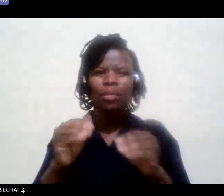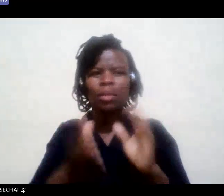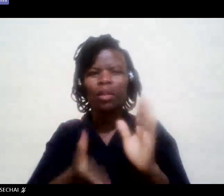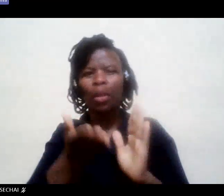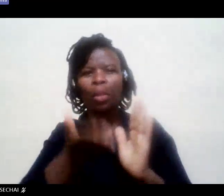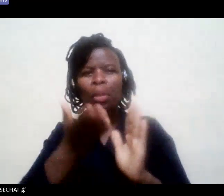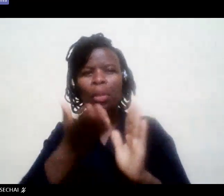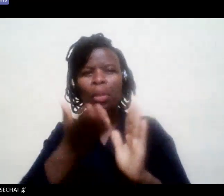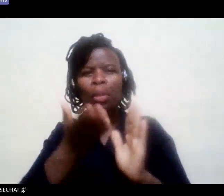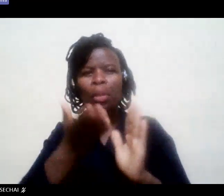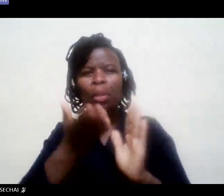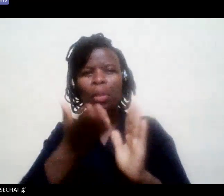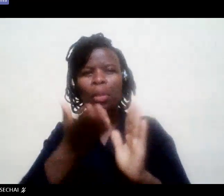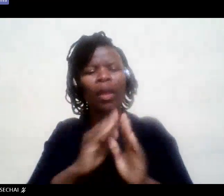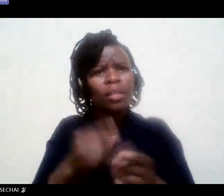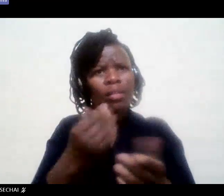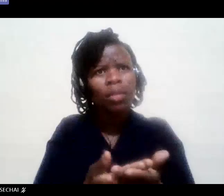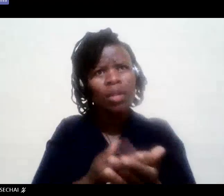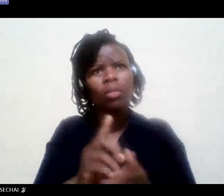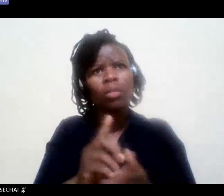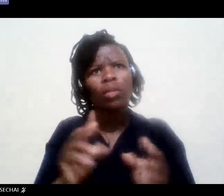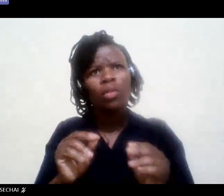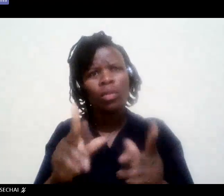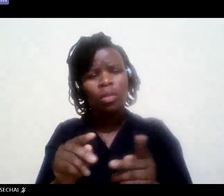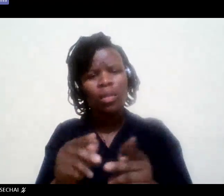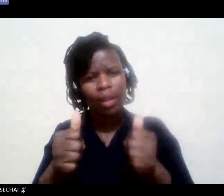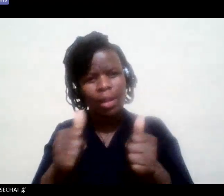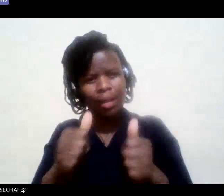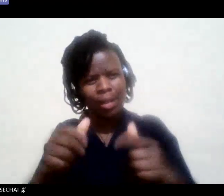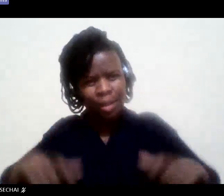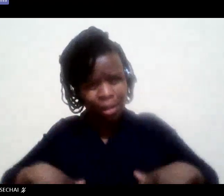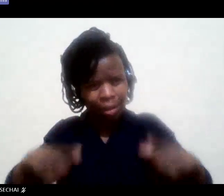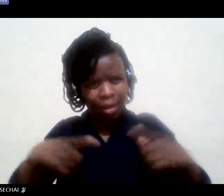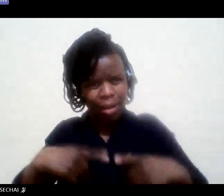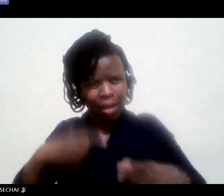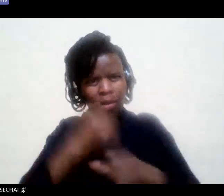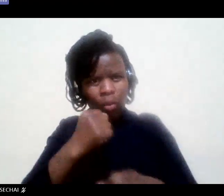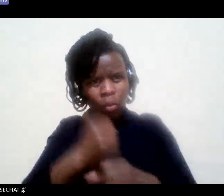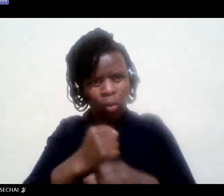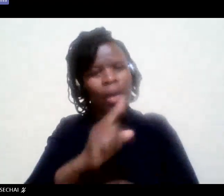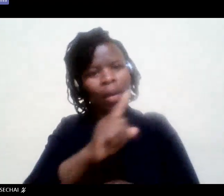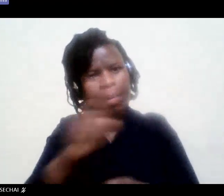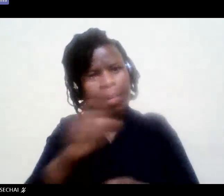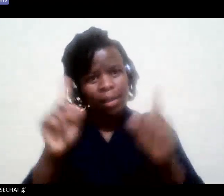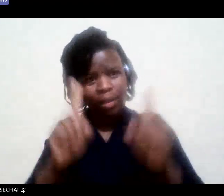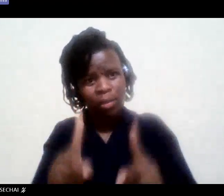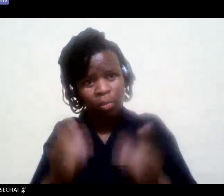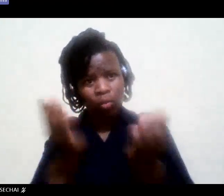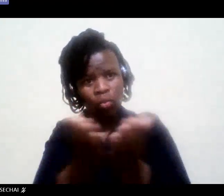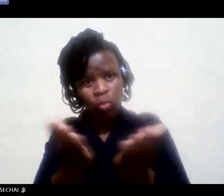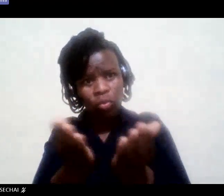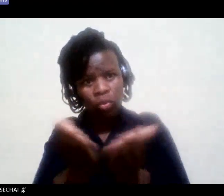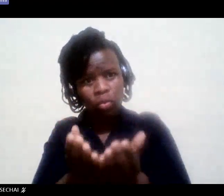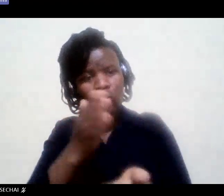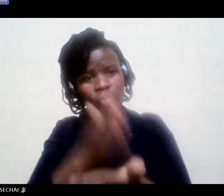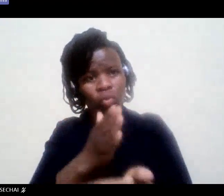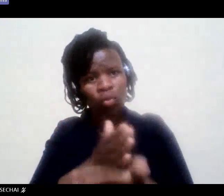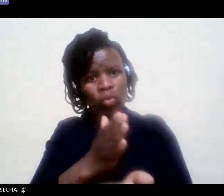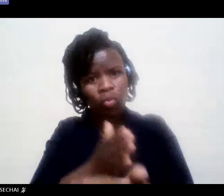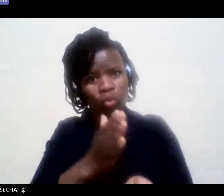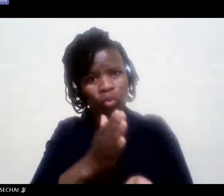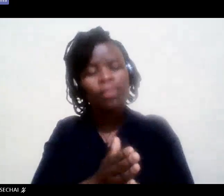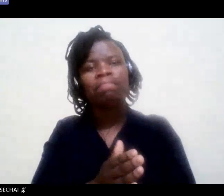not actually in line, but this is the school. It's a special school. It is counted as stats,